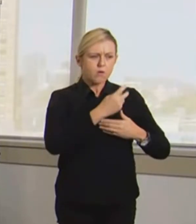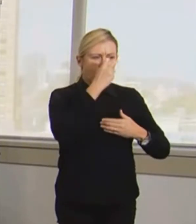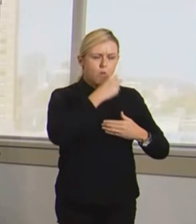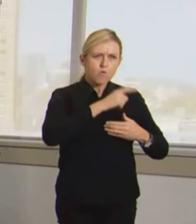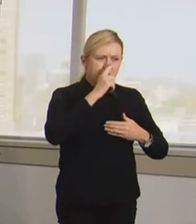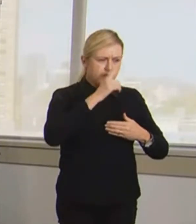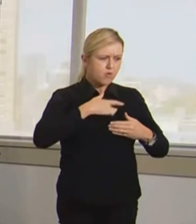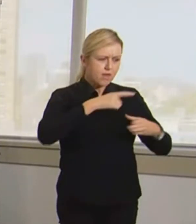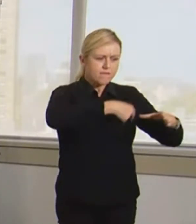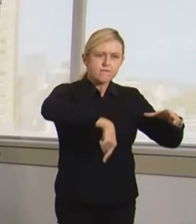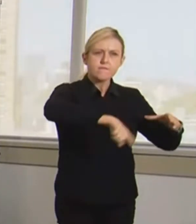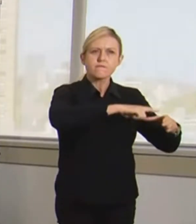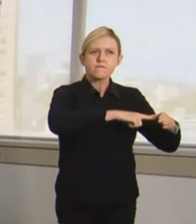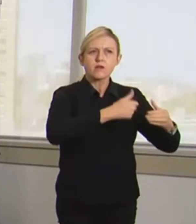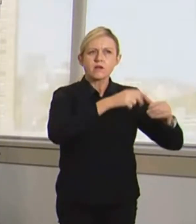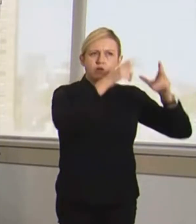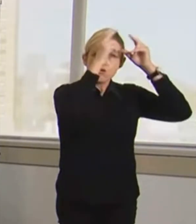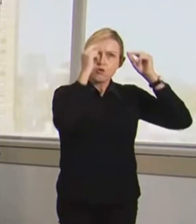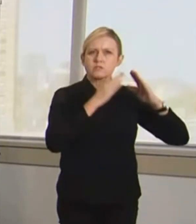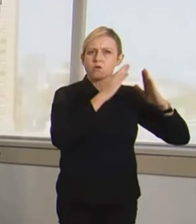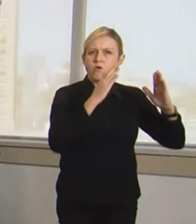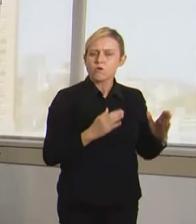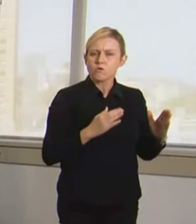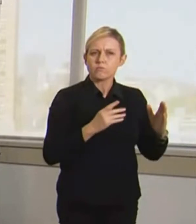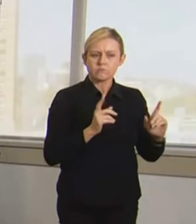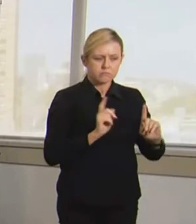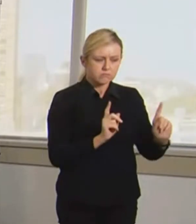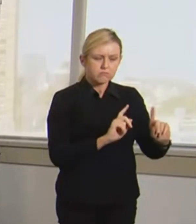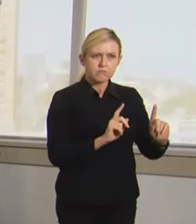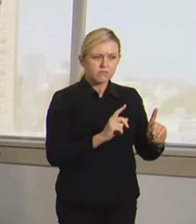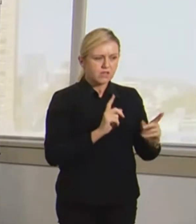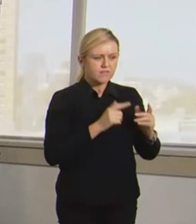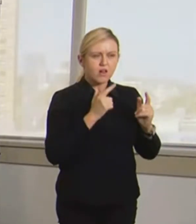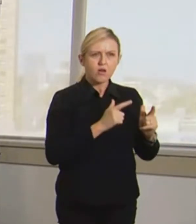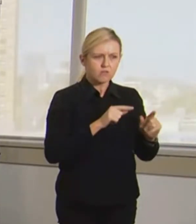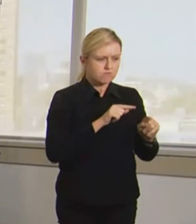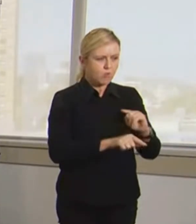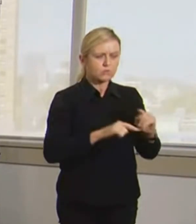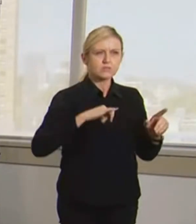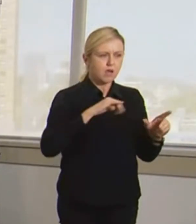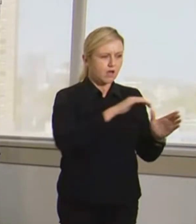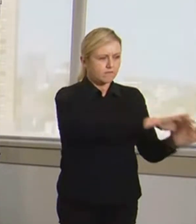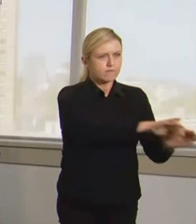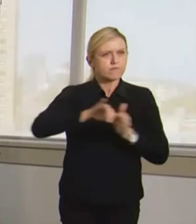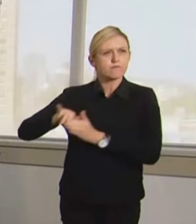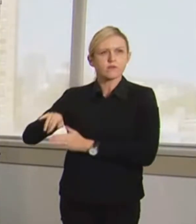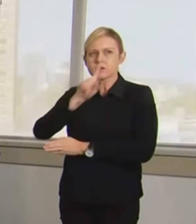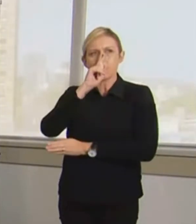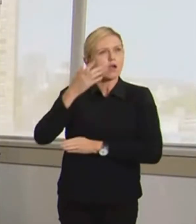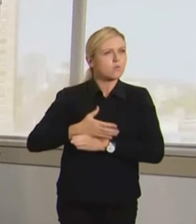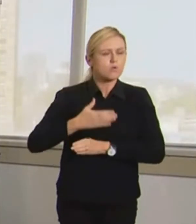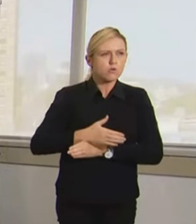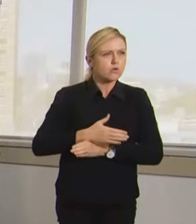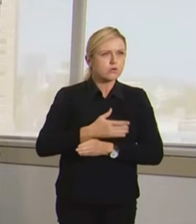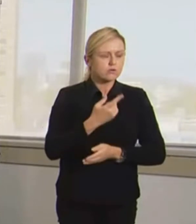and have the large number of staff taken offline, and what he was indicating